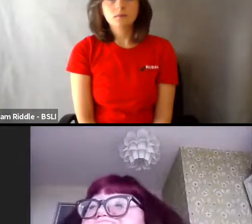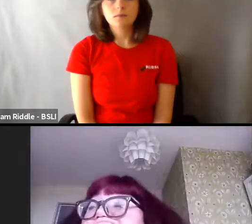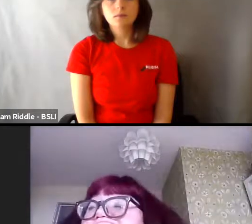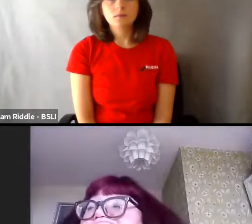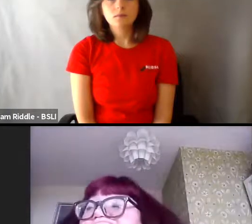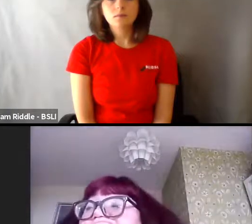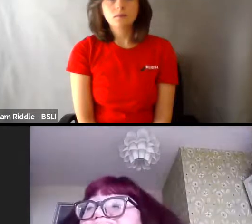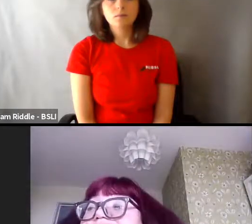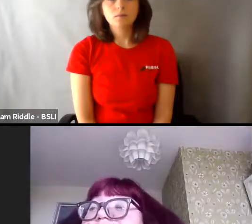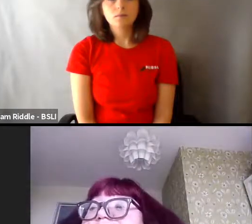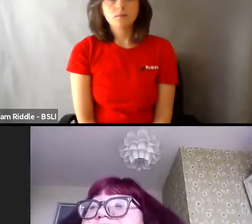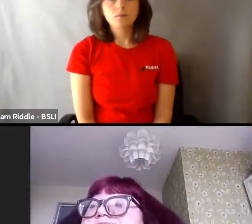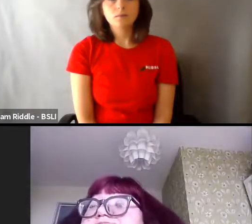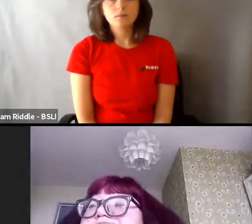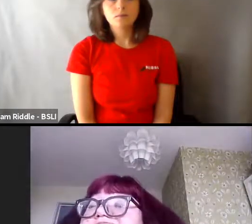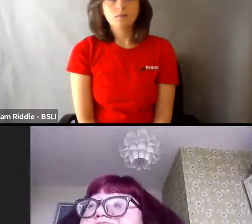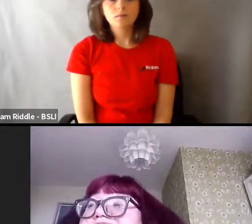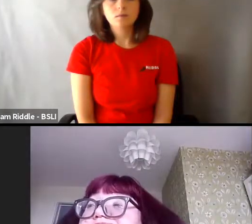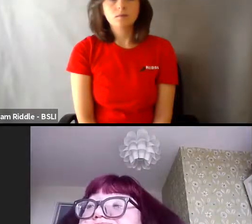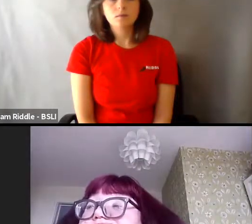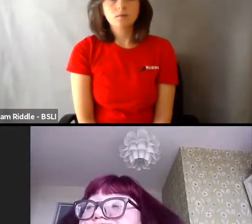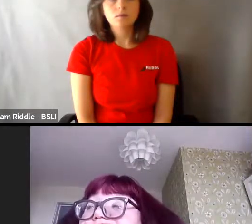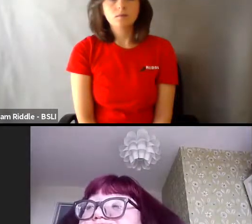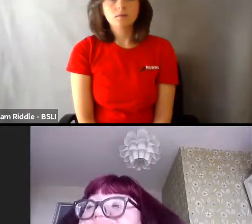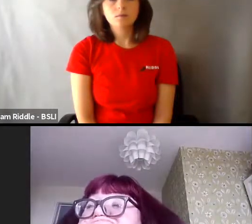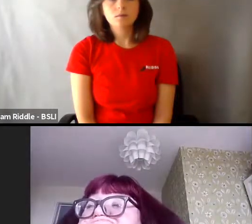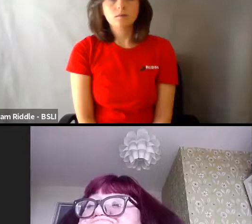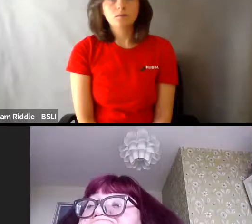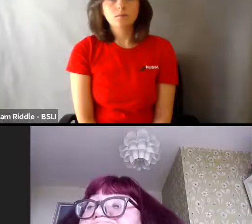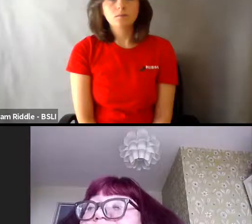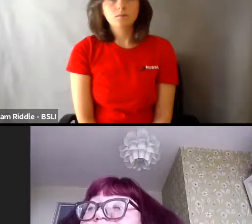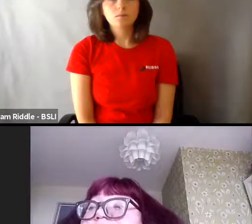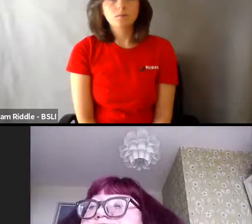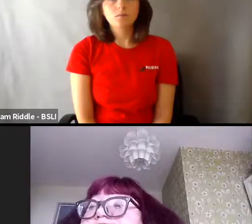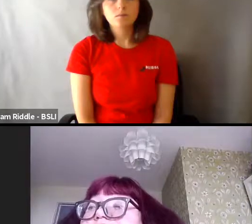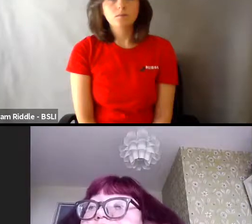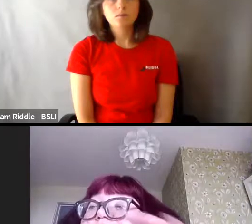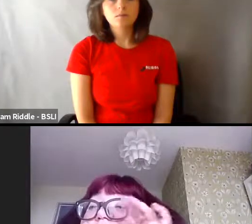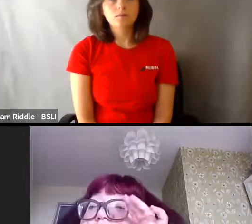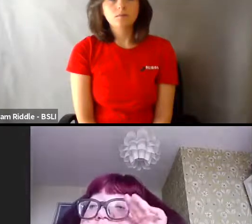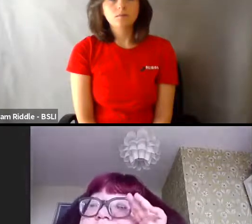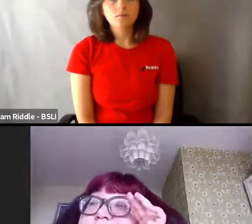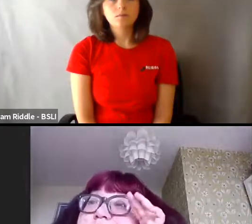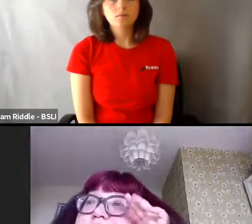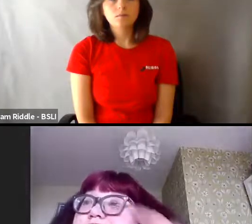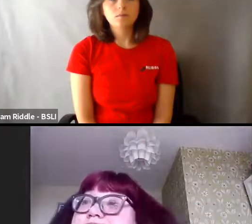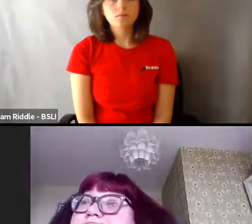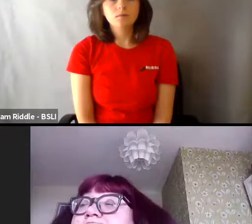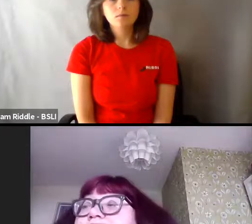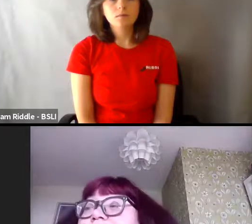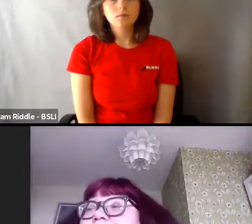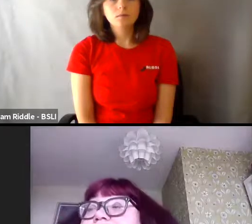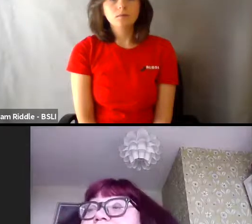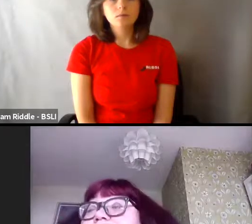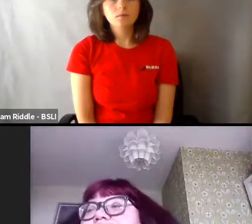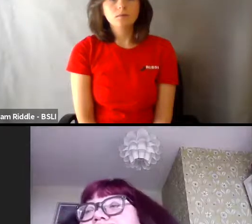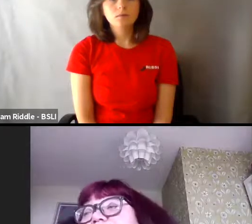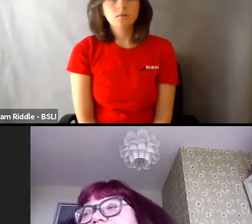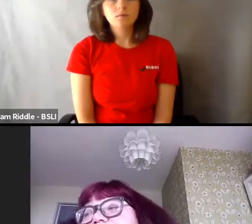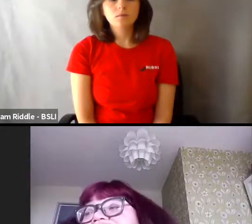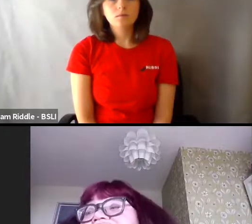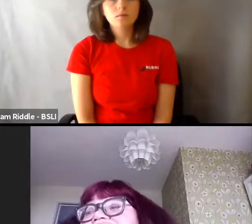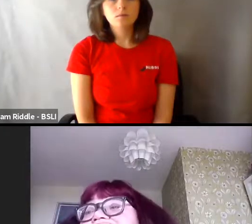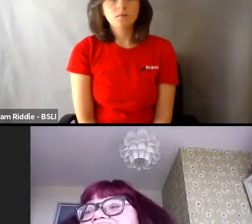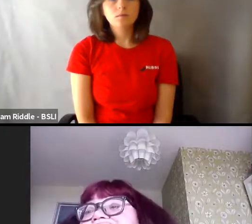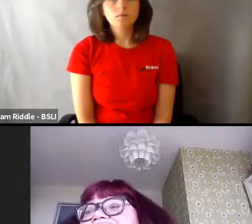for them? And I think the Finnish experiment at least says we should think a little bit more about this, at least especially what we do